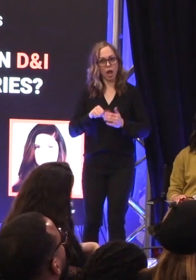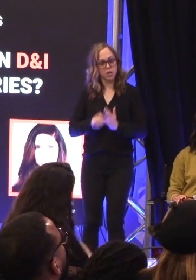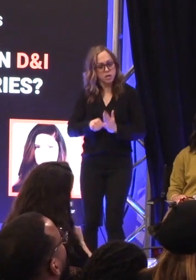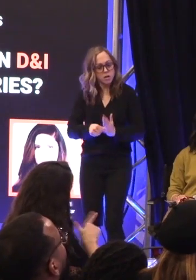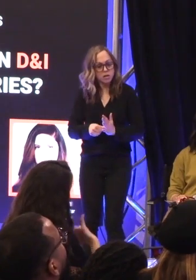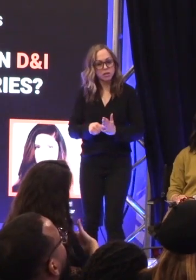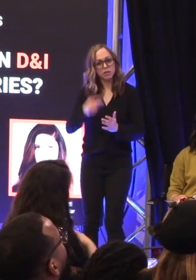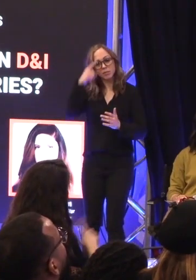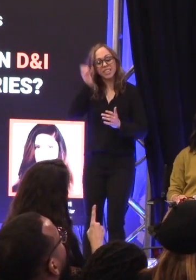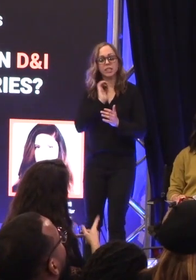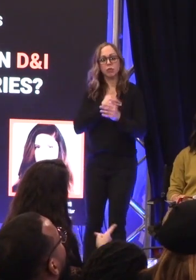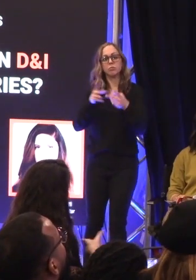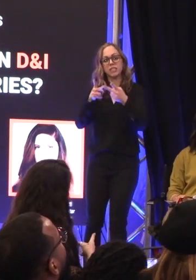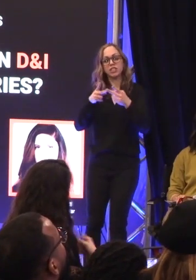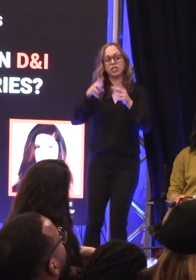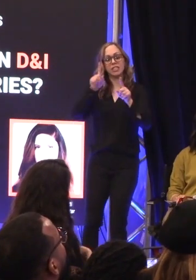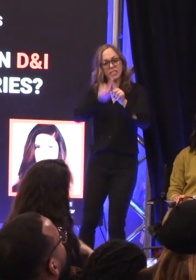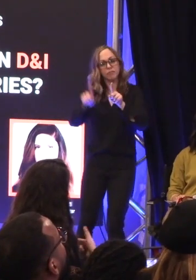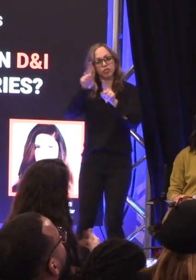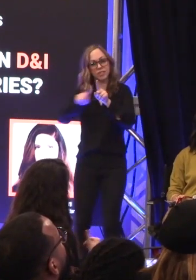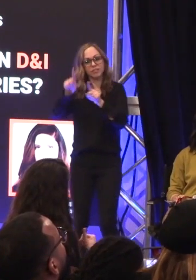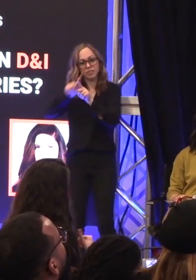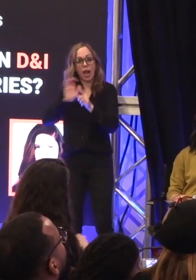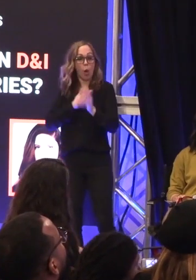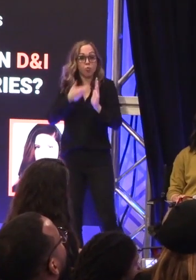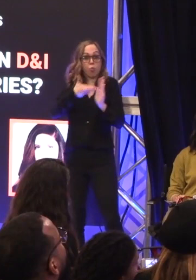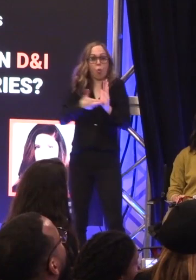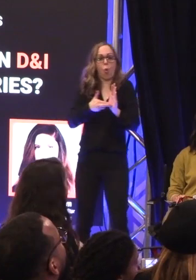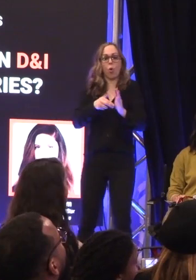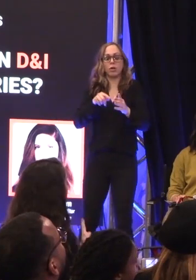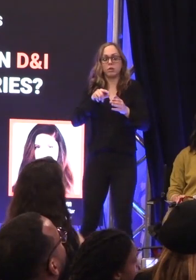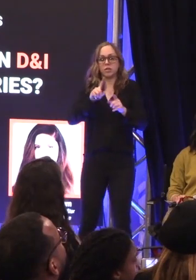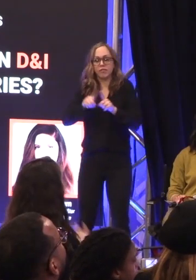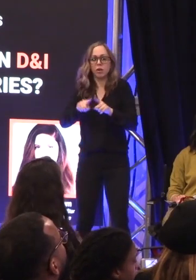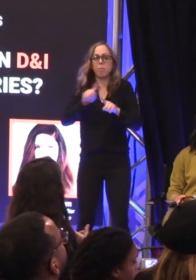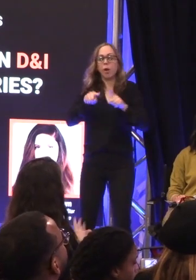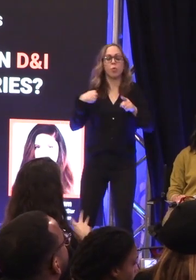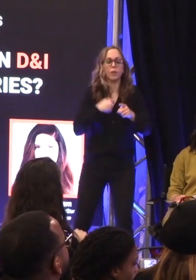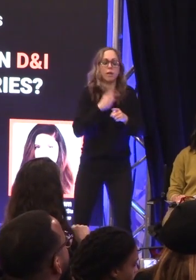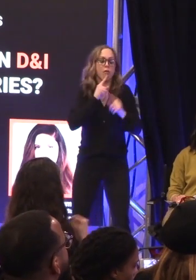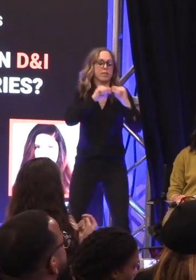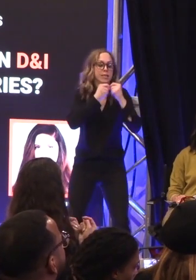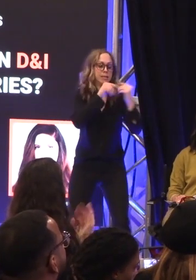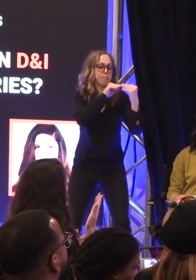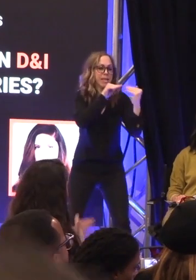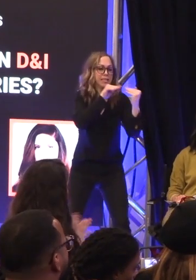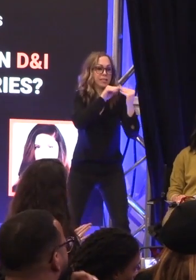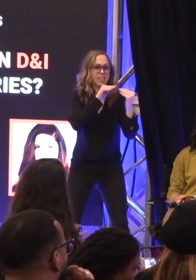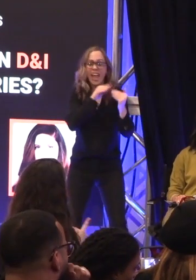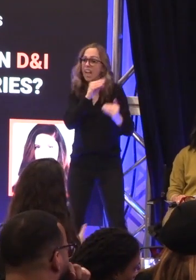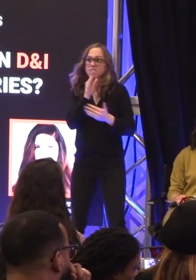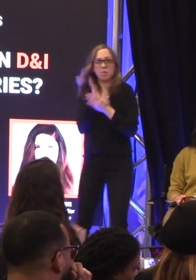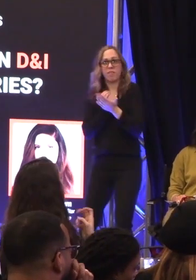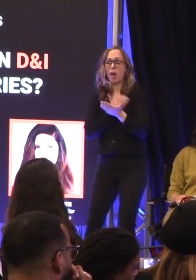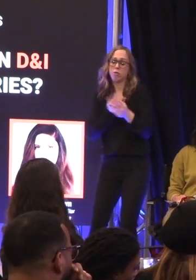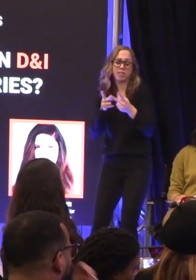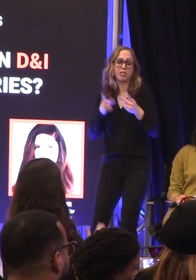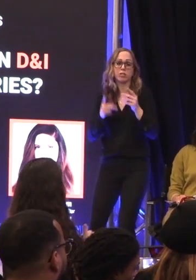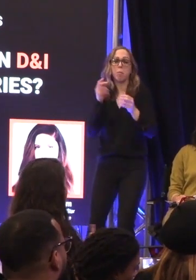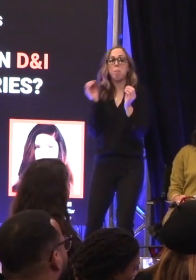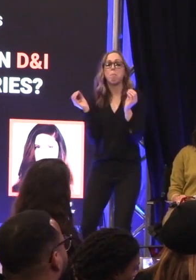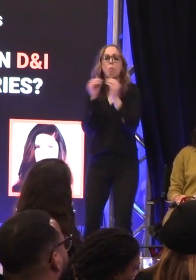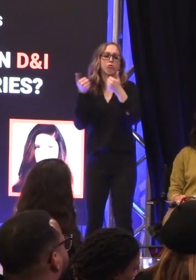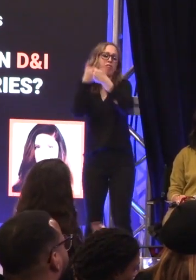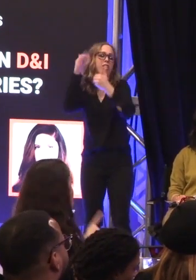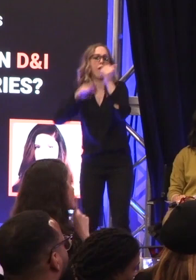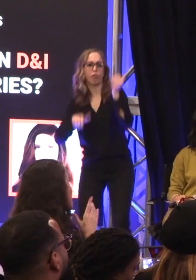have different sort of positions that we play in this, but ultimately we are all teammates. And some of our positions are a heck of a lot more difficult than others. It